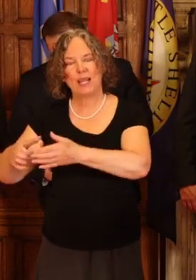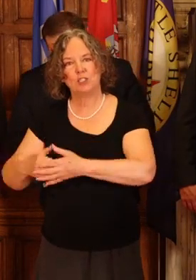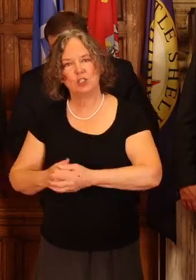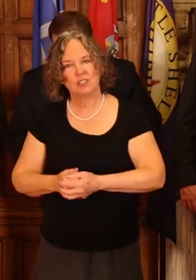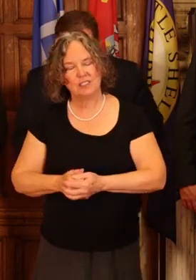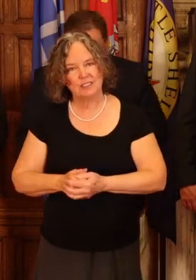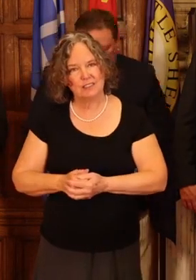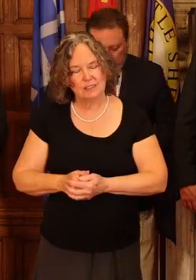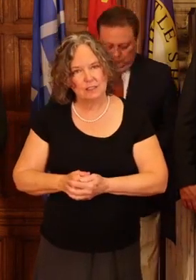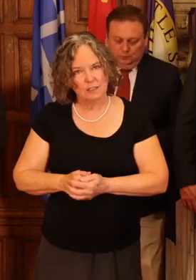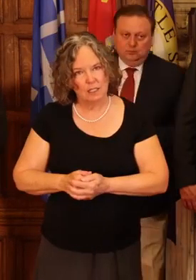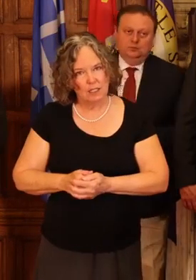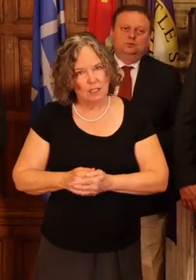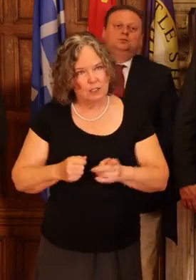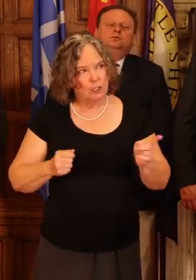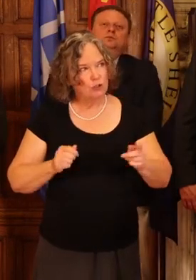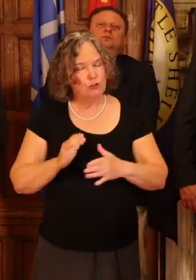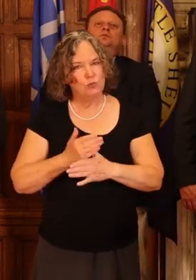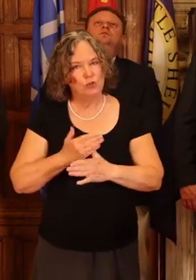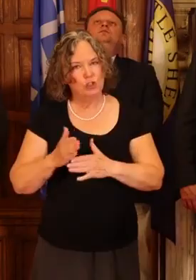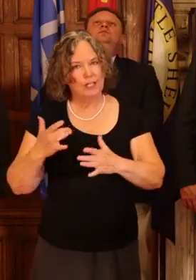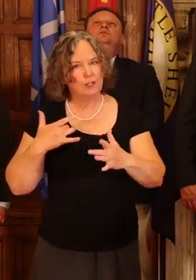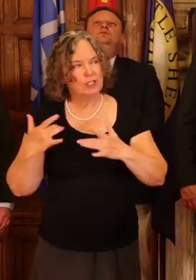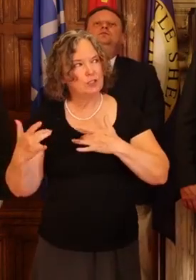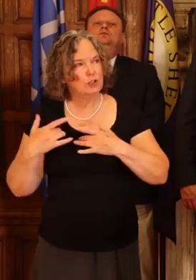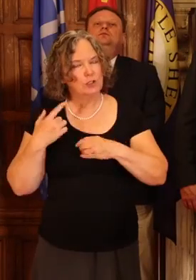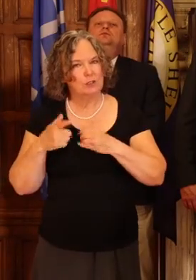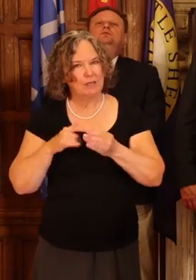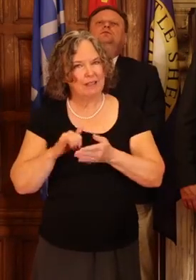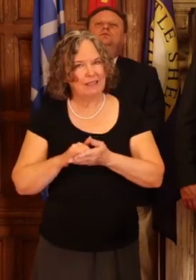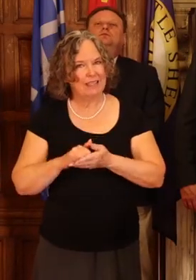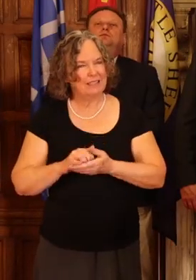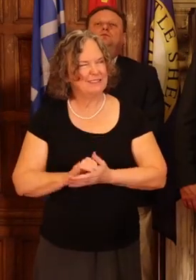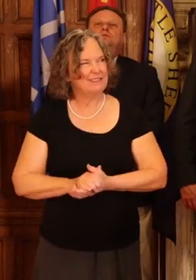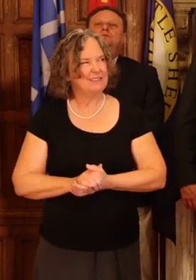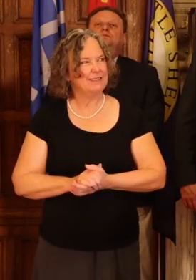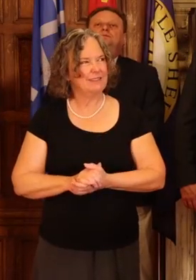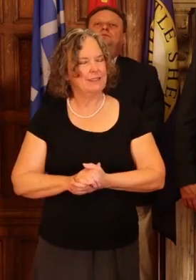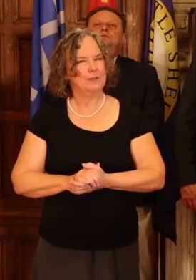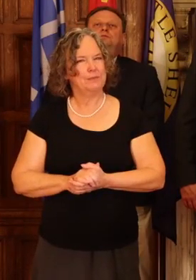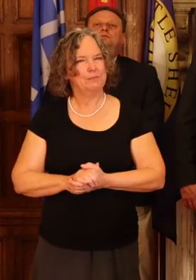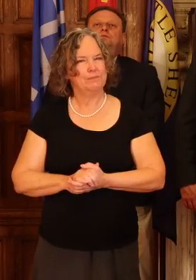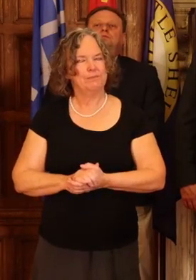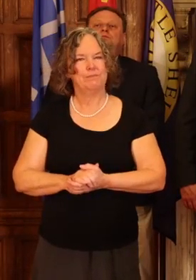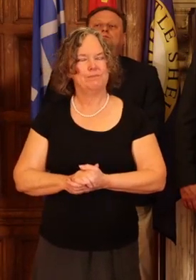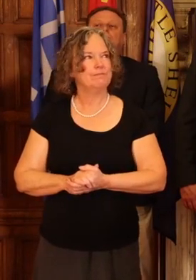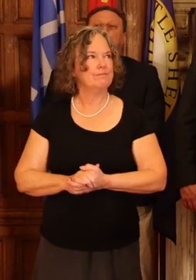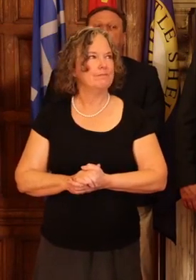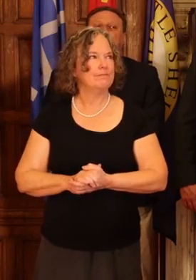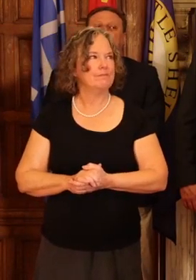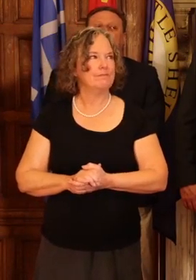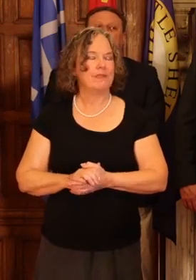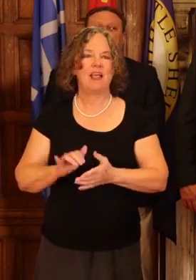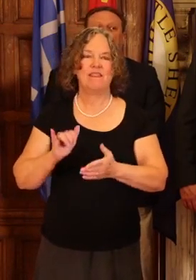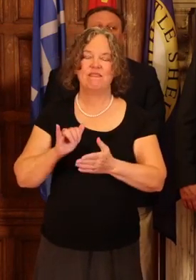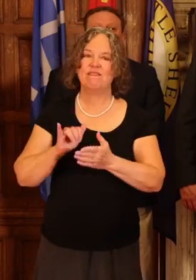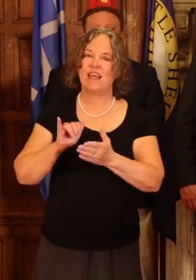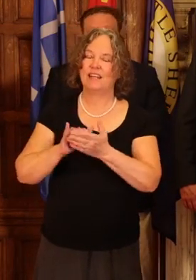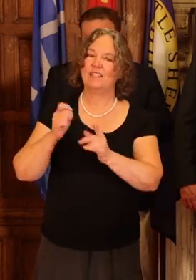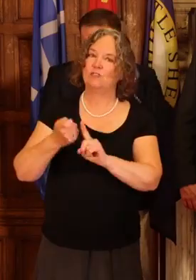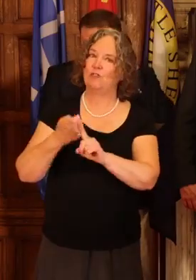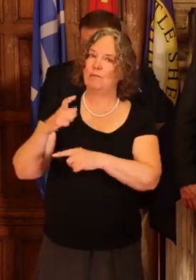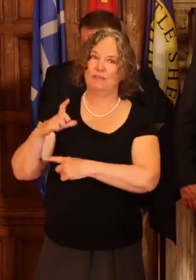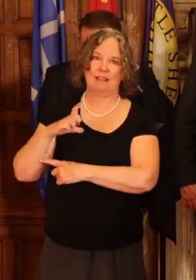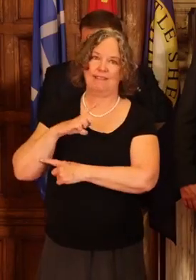I'm wondering if you shared those concerns and what you would like to see come out of that commission's work. Yeah, and that is an initiative of the